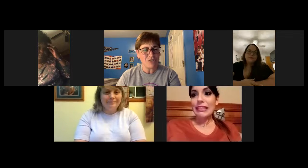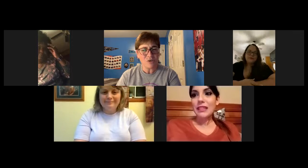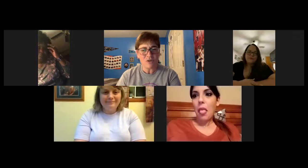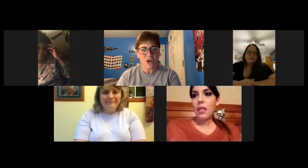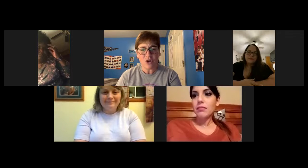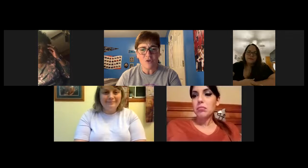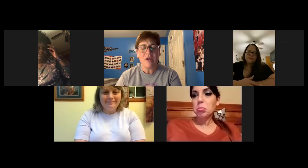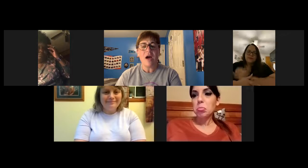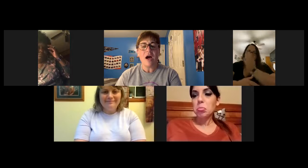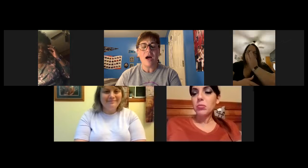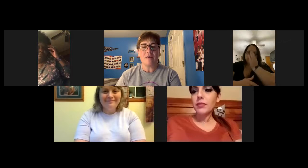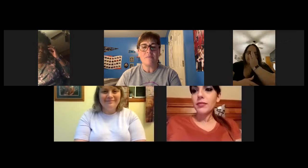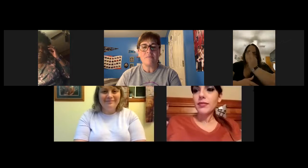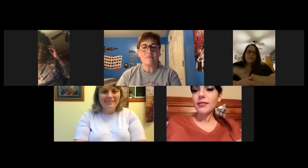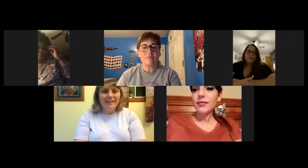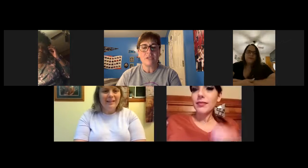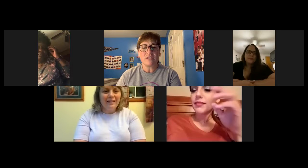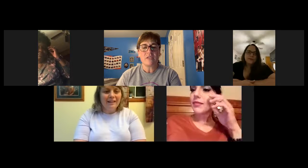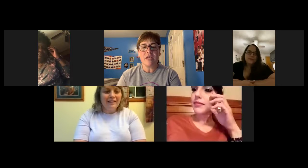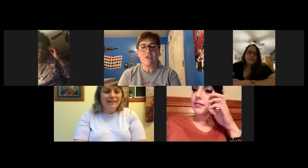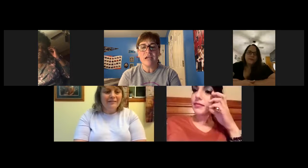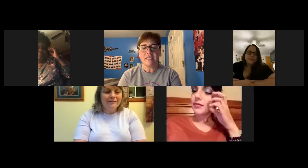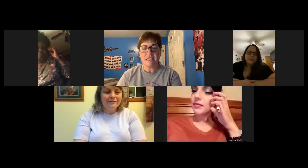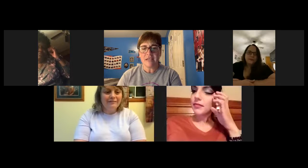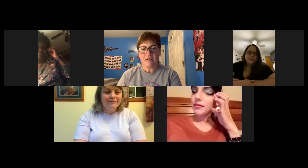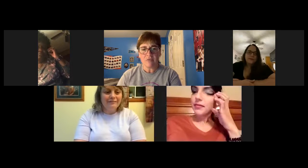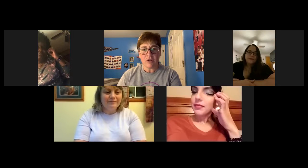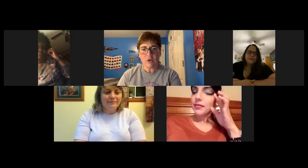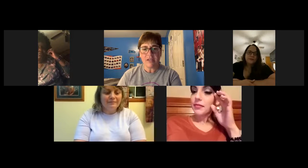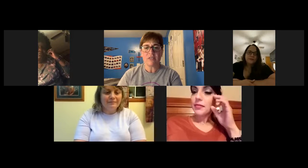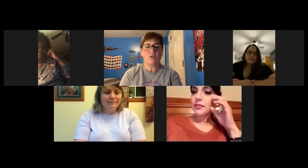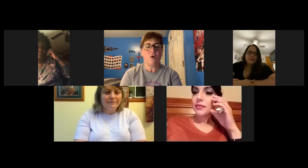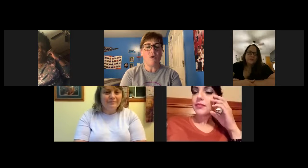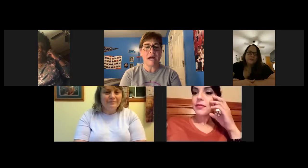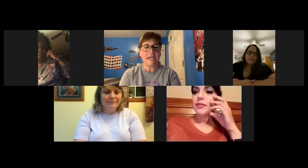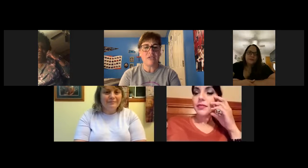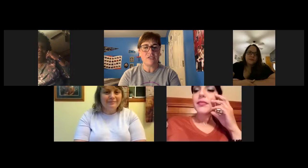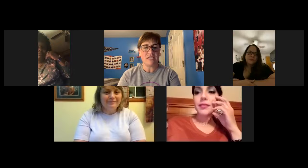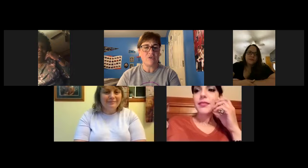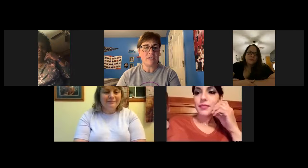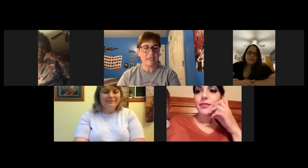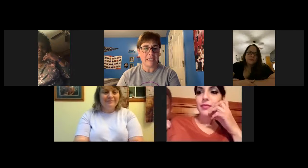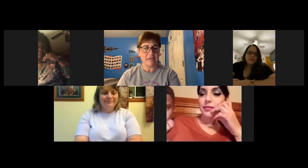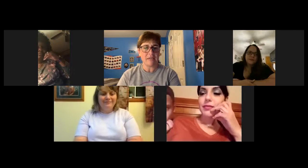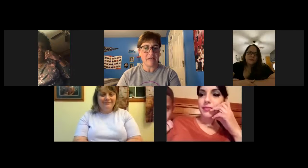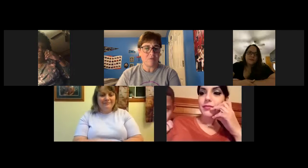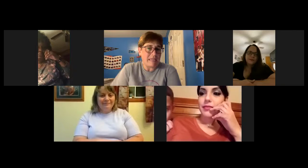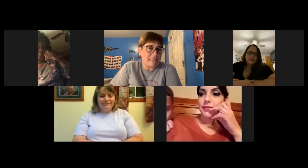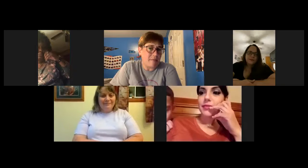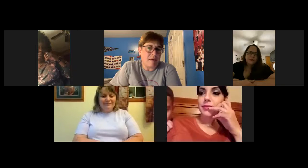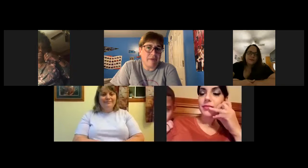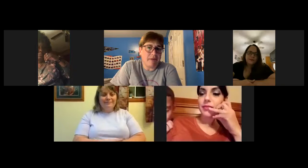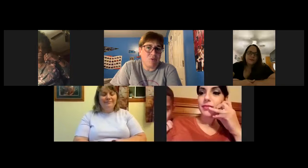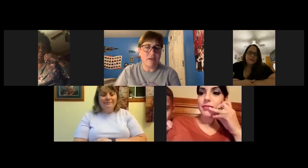not sure. No. So either I can send requests or I can just send you the link to